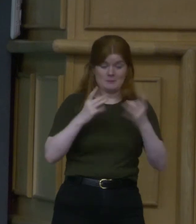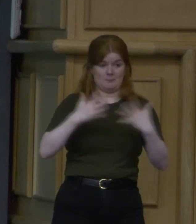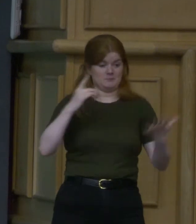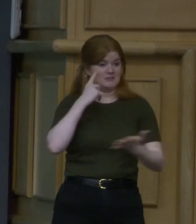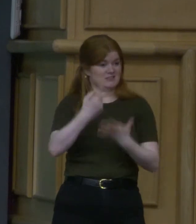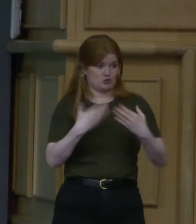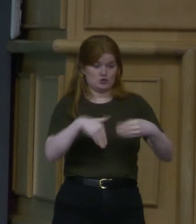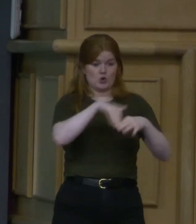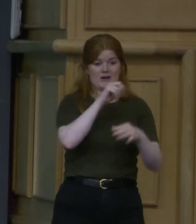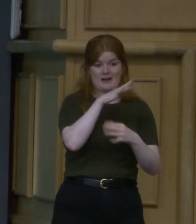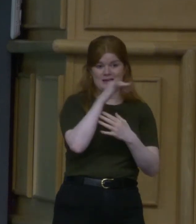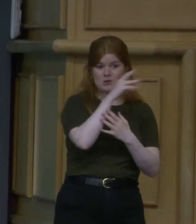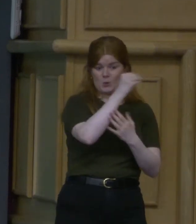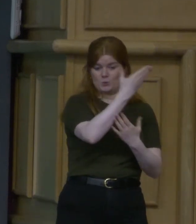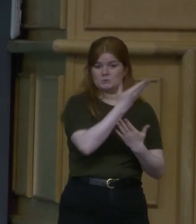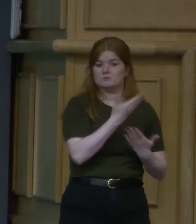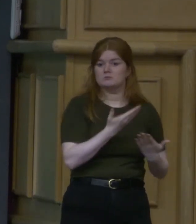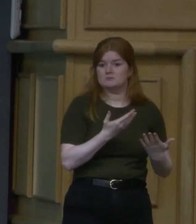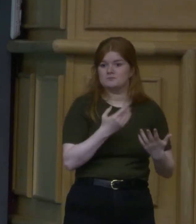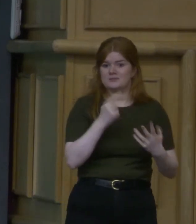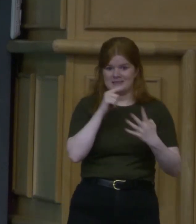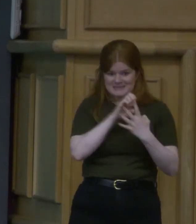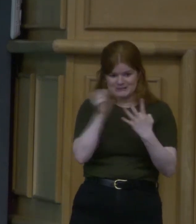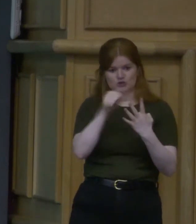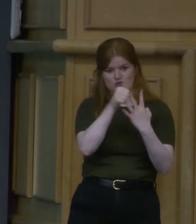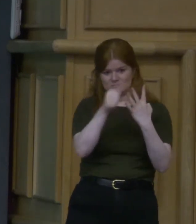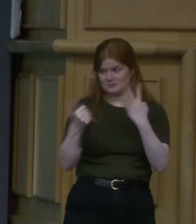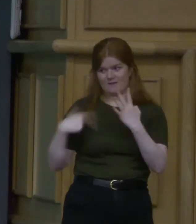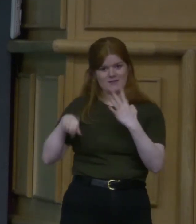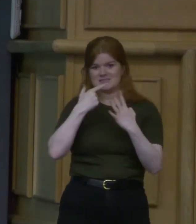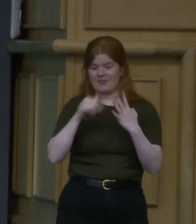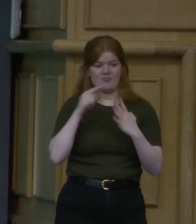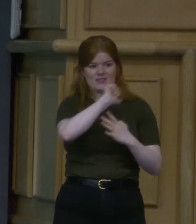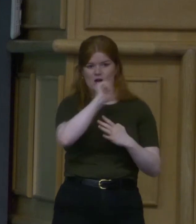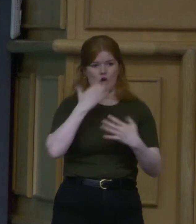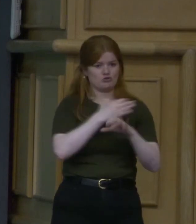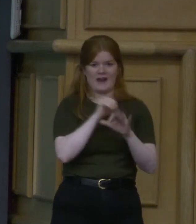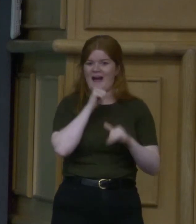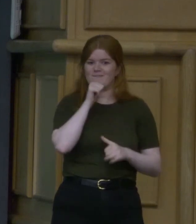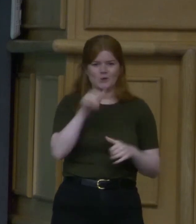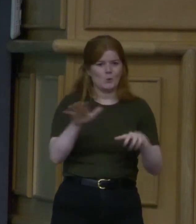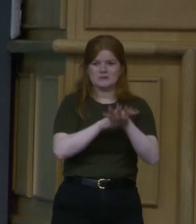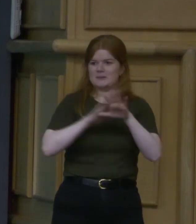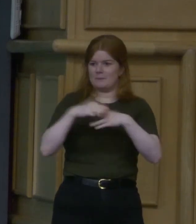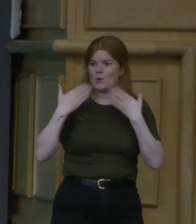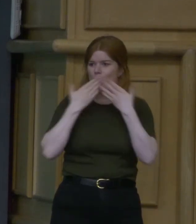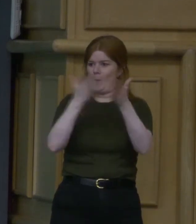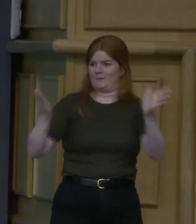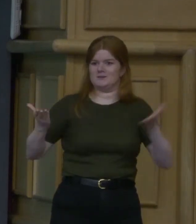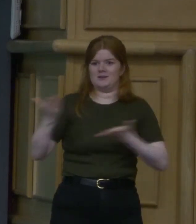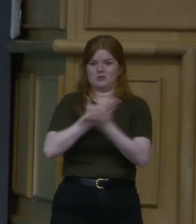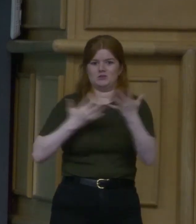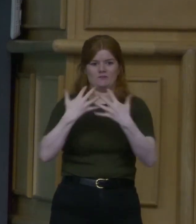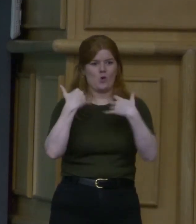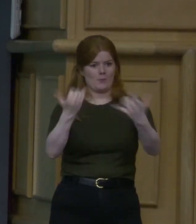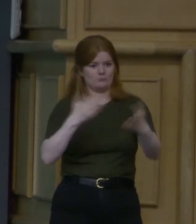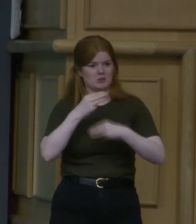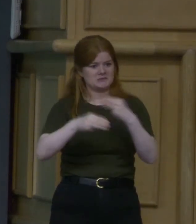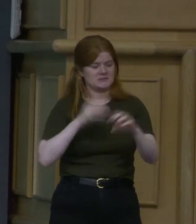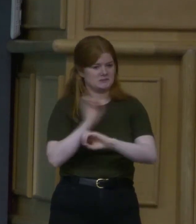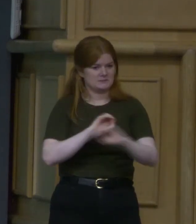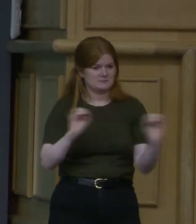decision to join NATO. Each of them said that their country had no similar open consultative